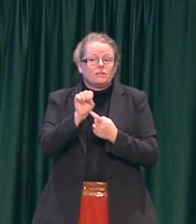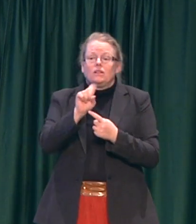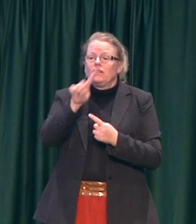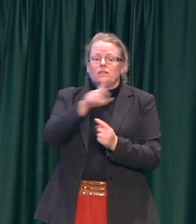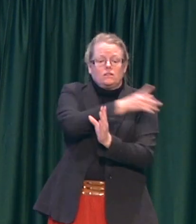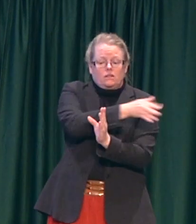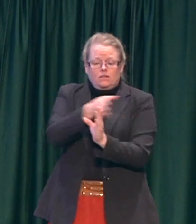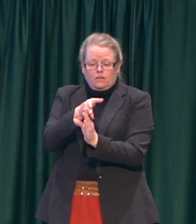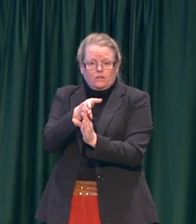But